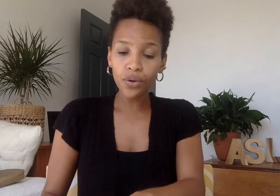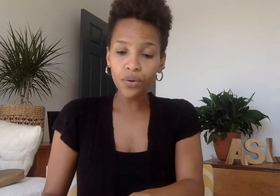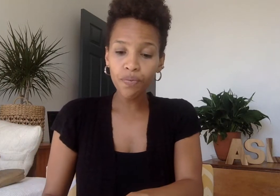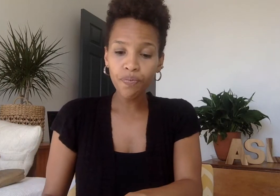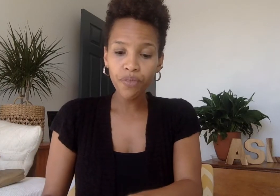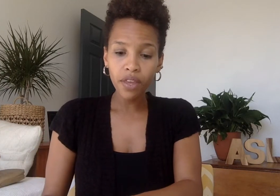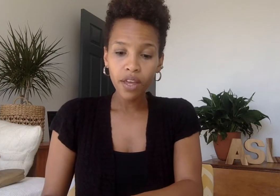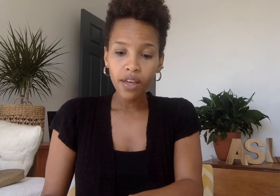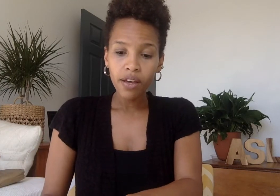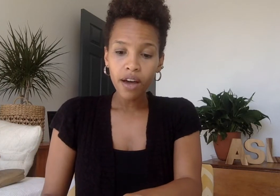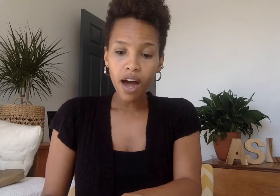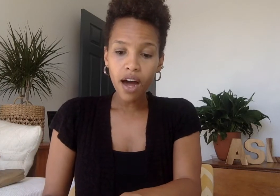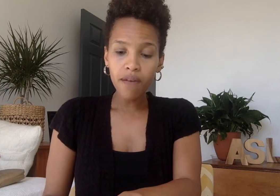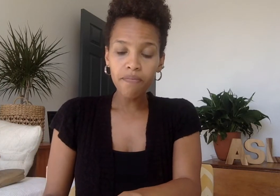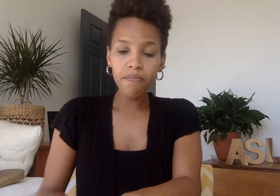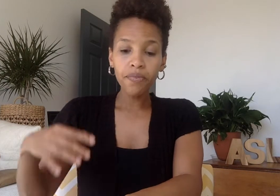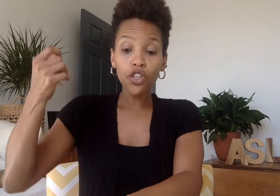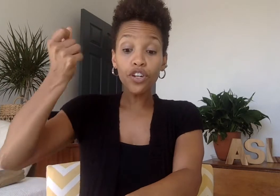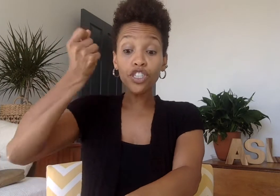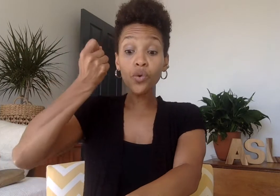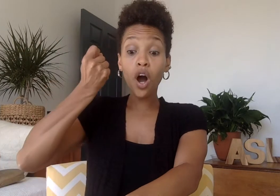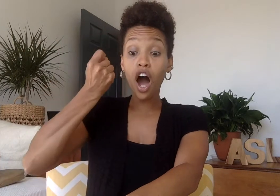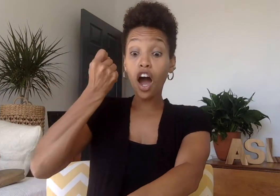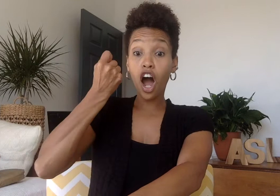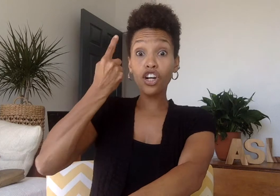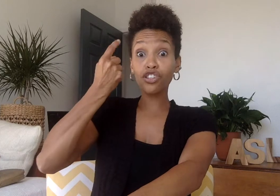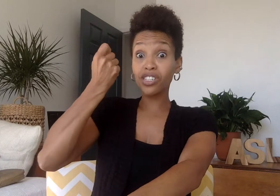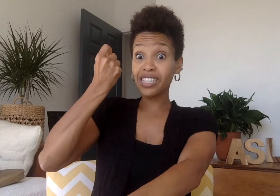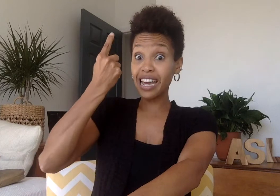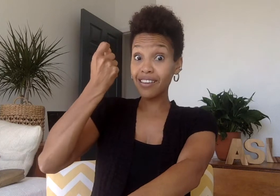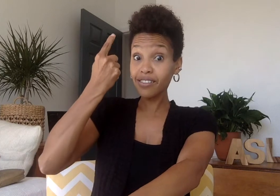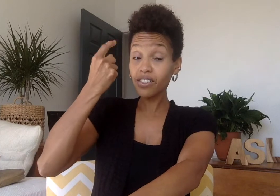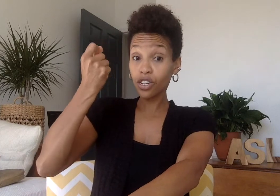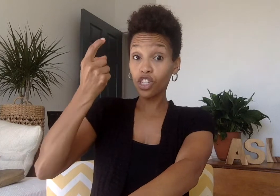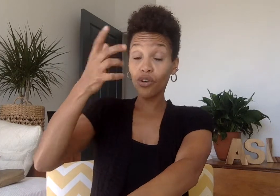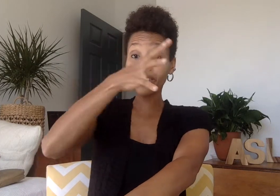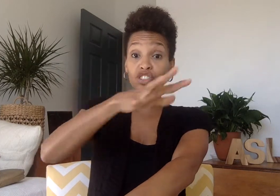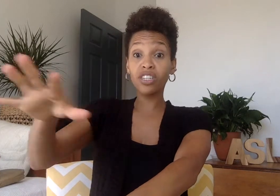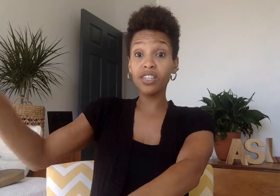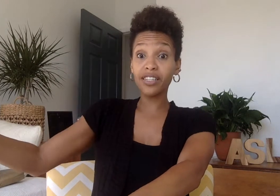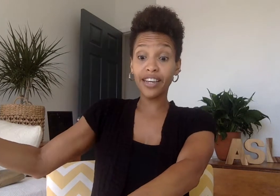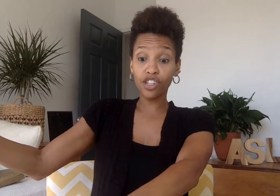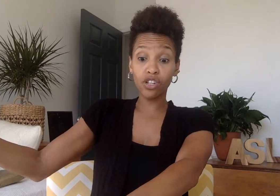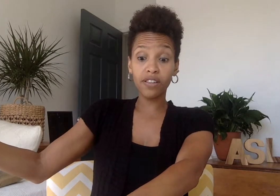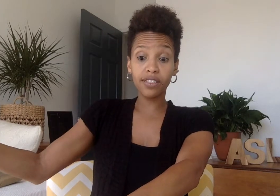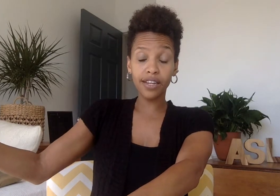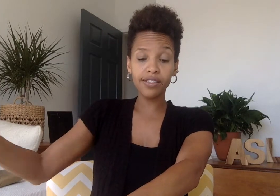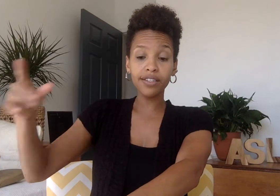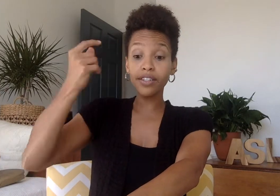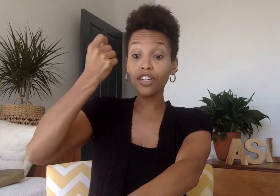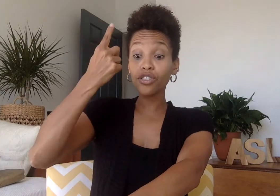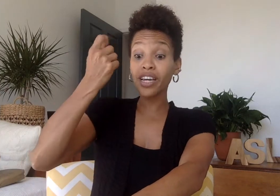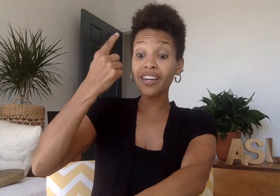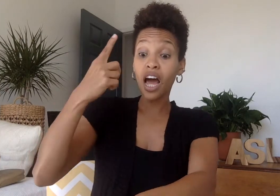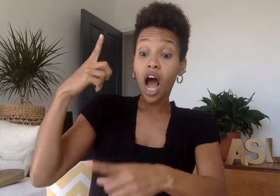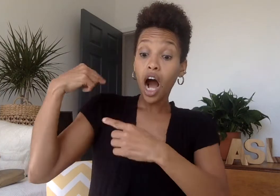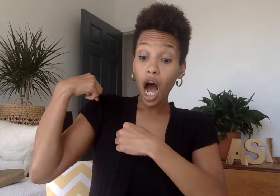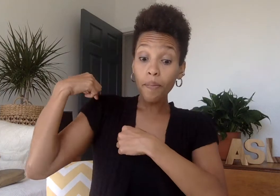So you could do understand, a transition into this section of the sentence. Understand, up